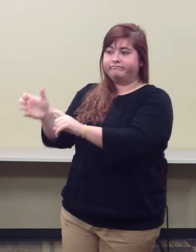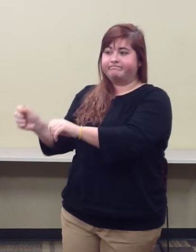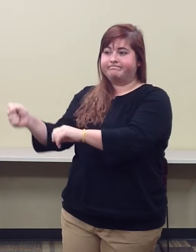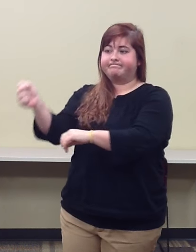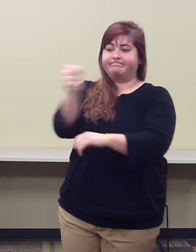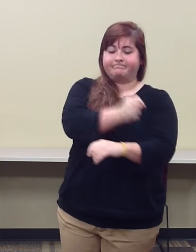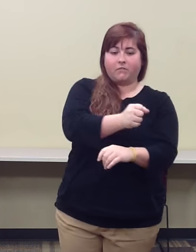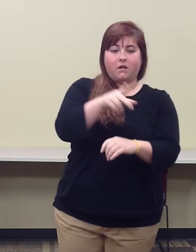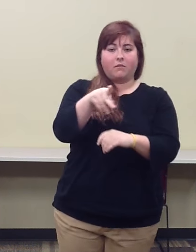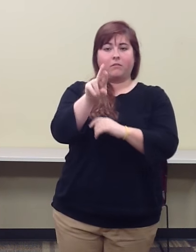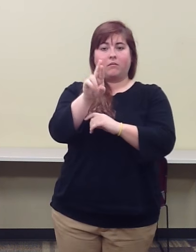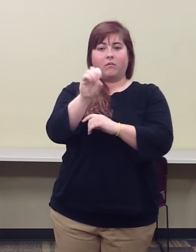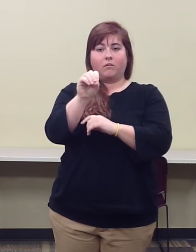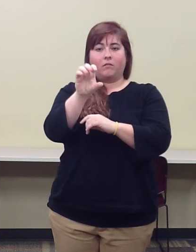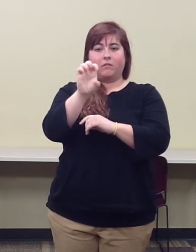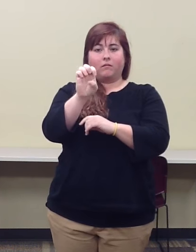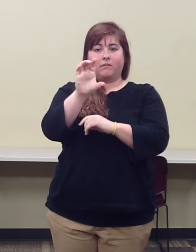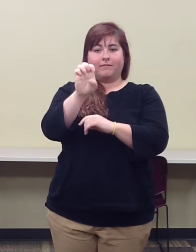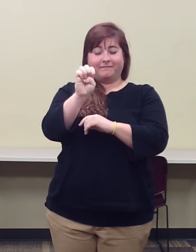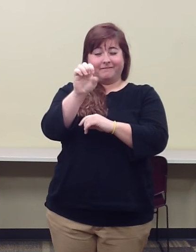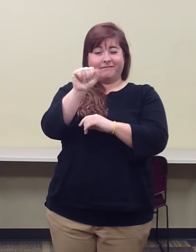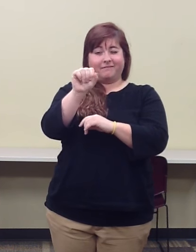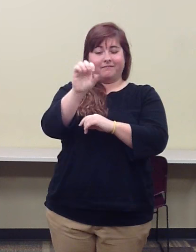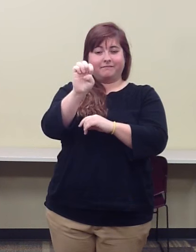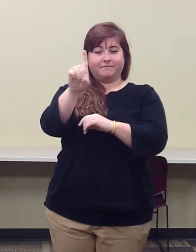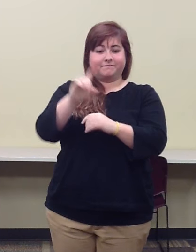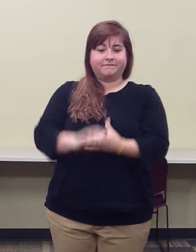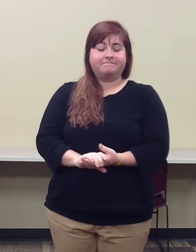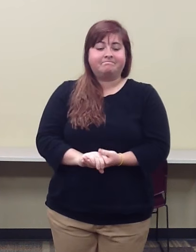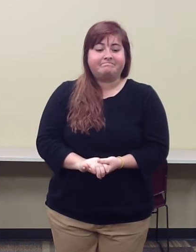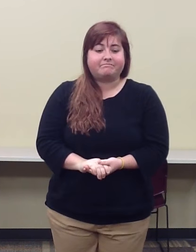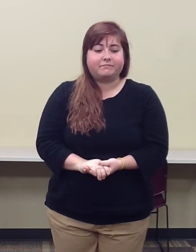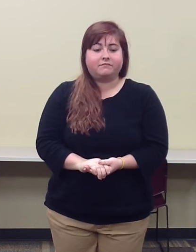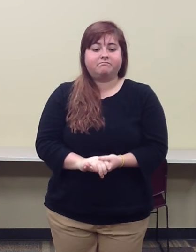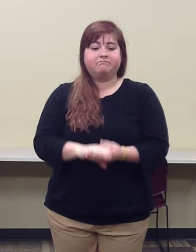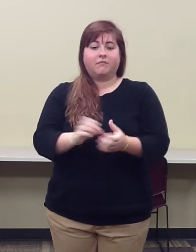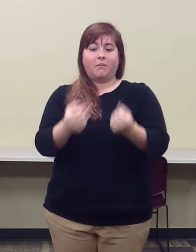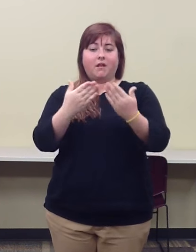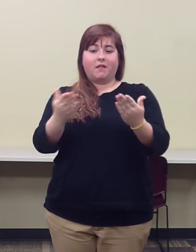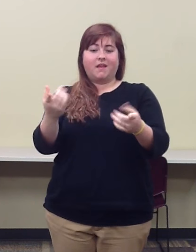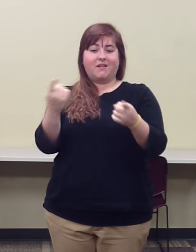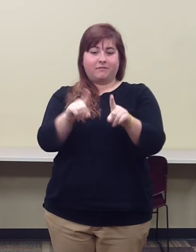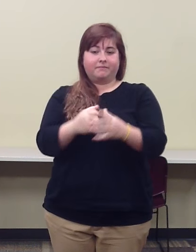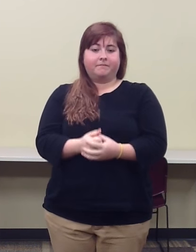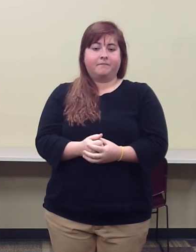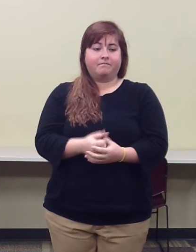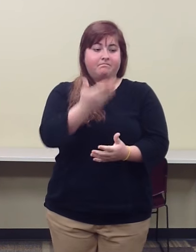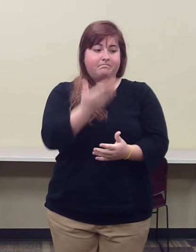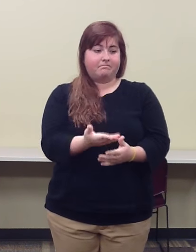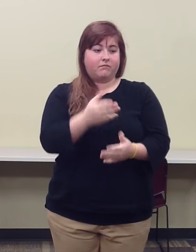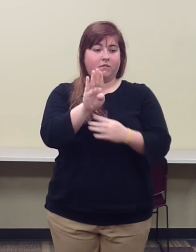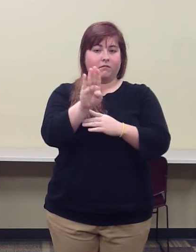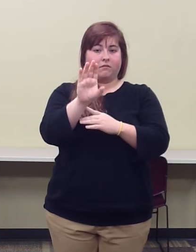processing. There are several things that happen during the processing stage. The person is booked, as they